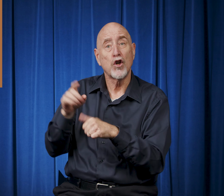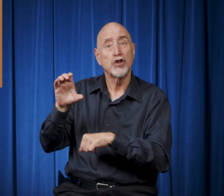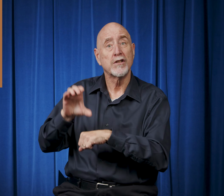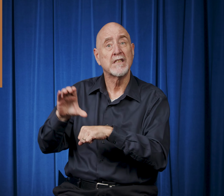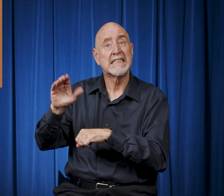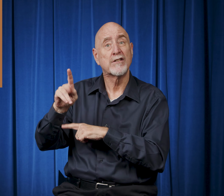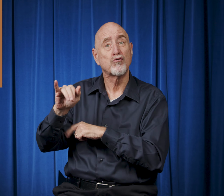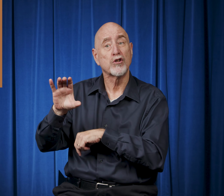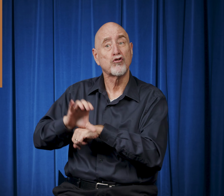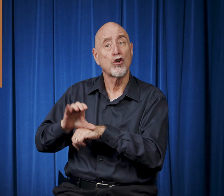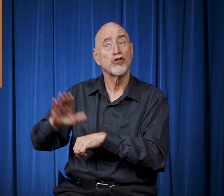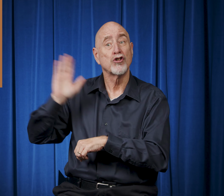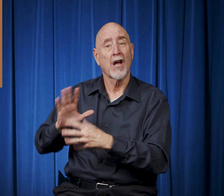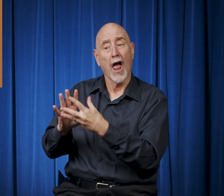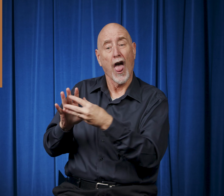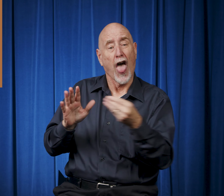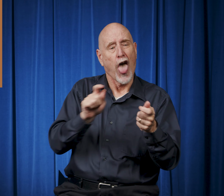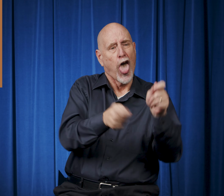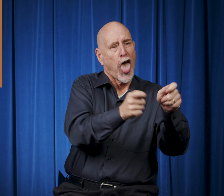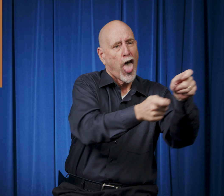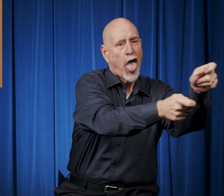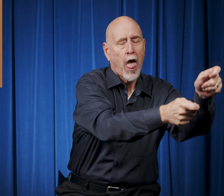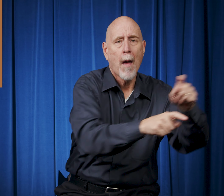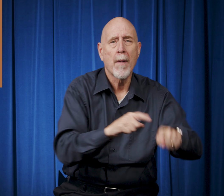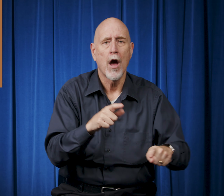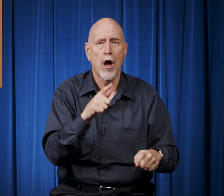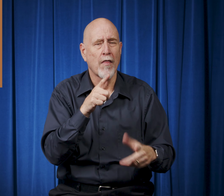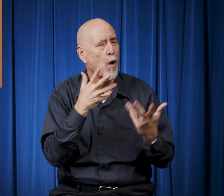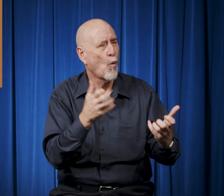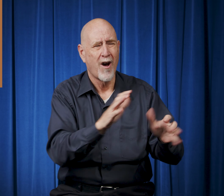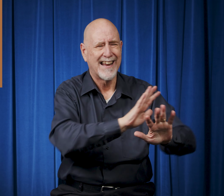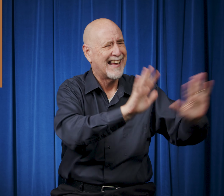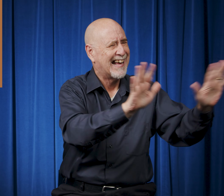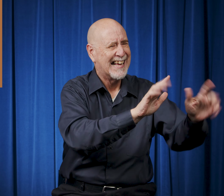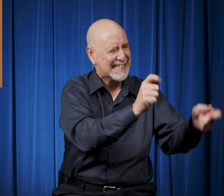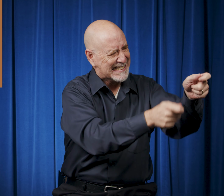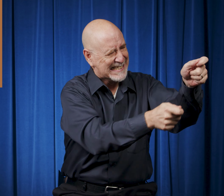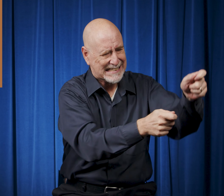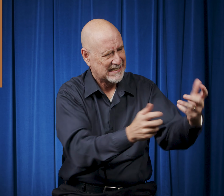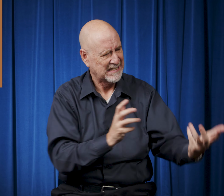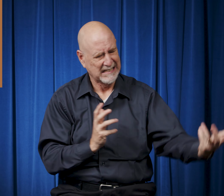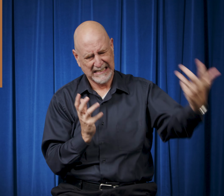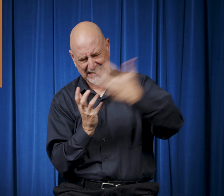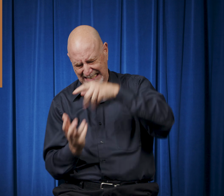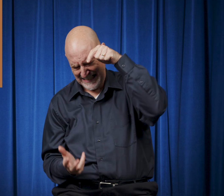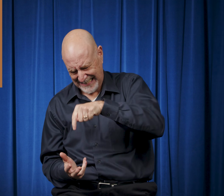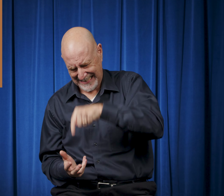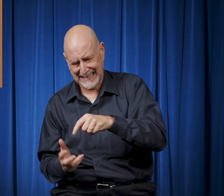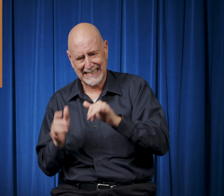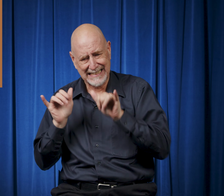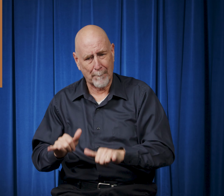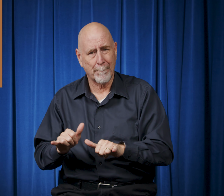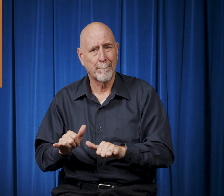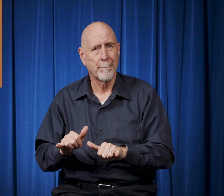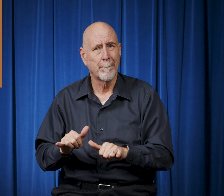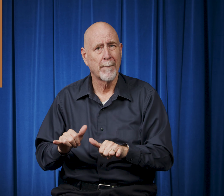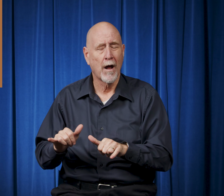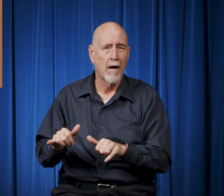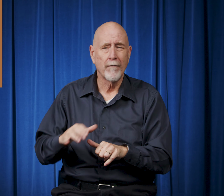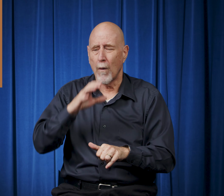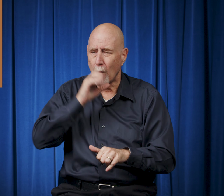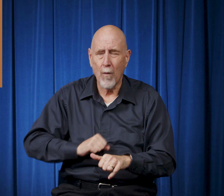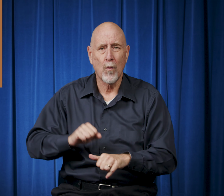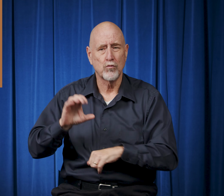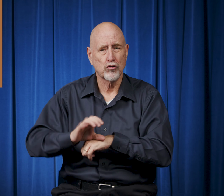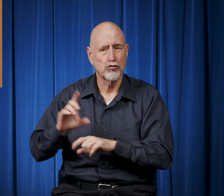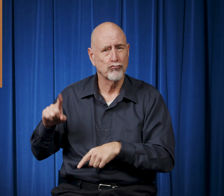church, restorationists were searching for a purer and more ancient form of the religion, the one that's only found